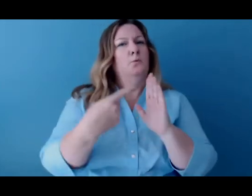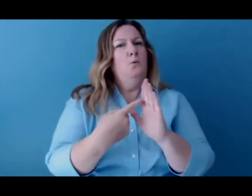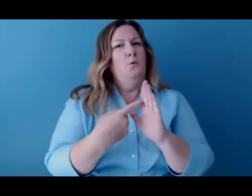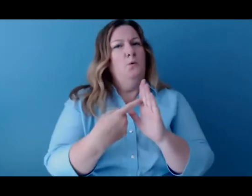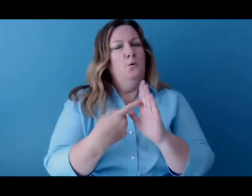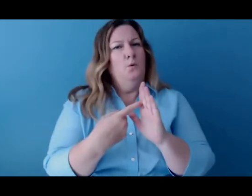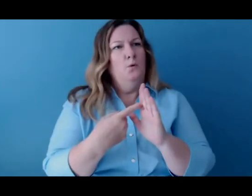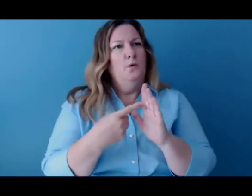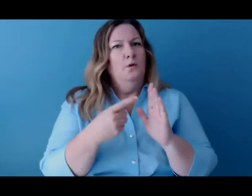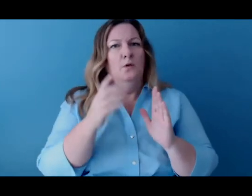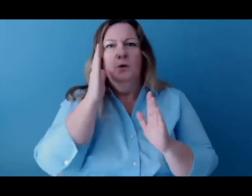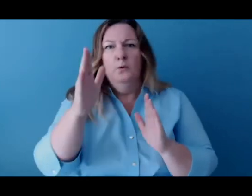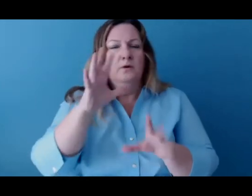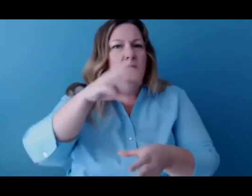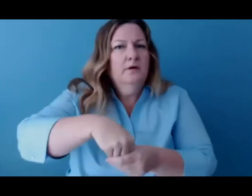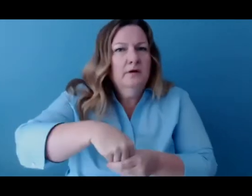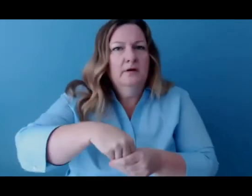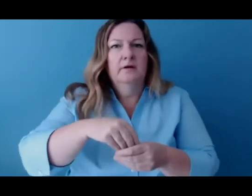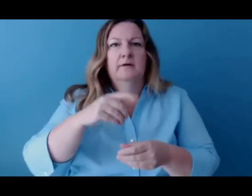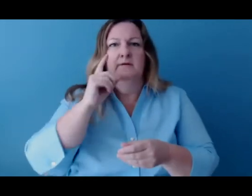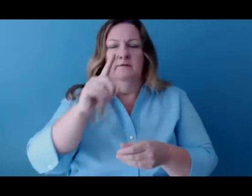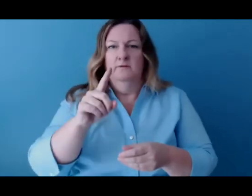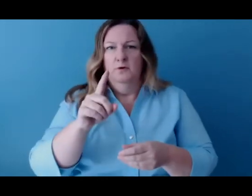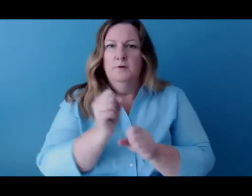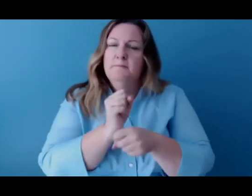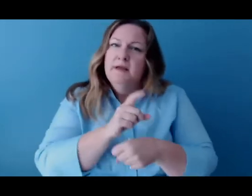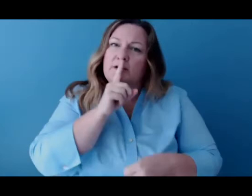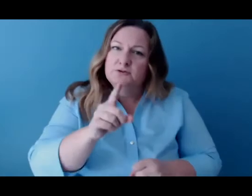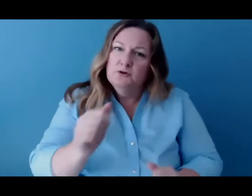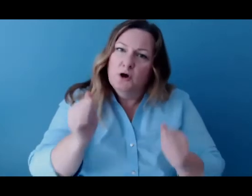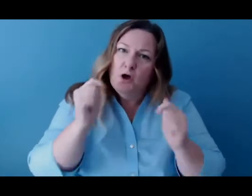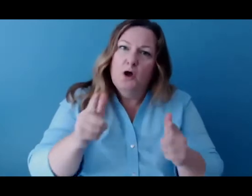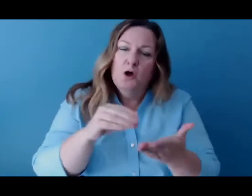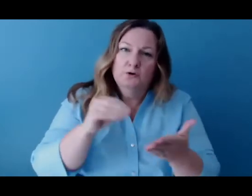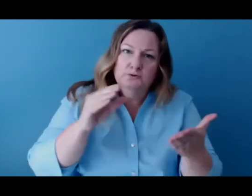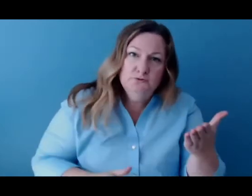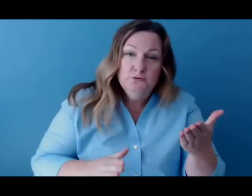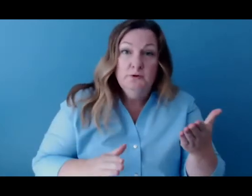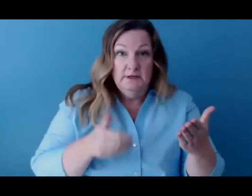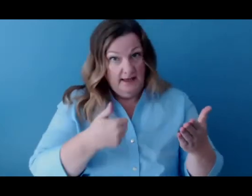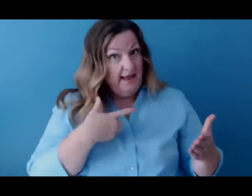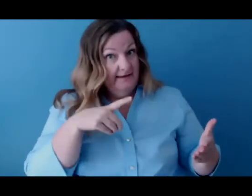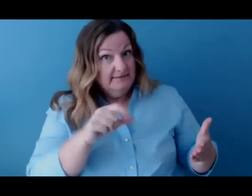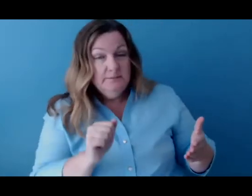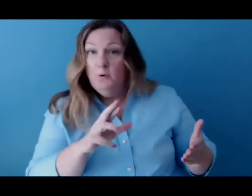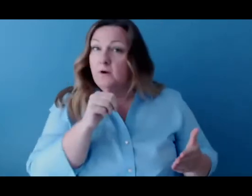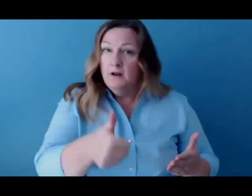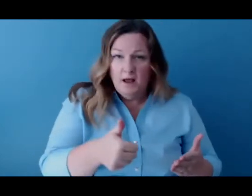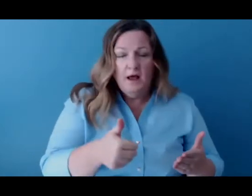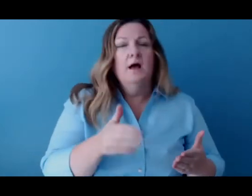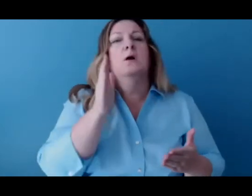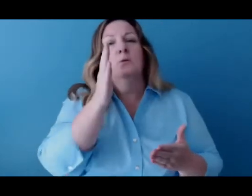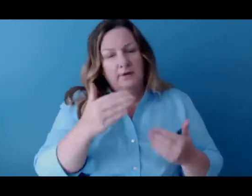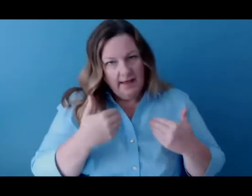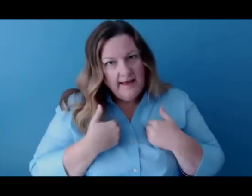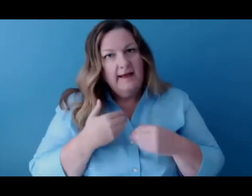you see yourself playing to ensure that all students, whether you have a disability or not, will